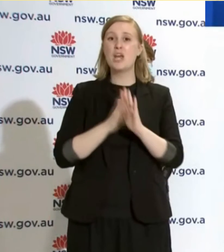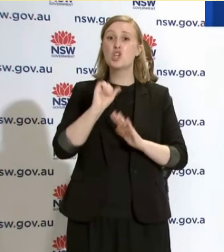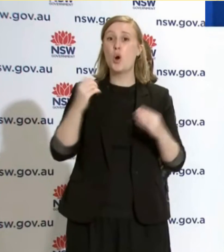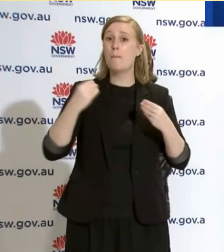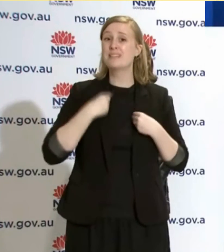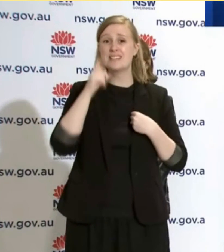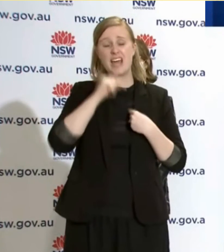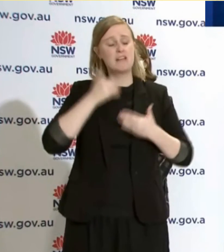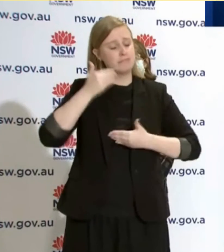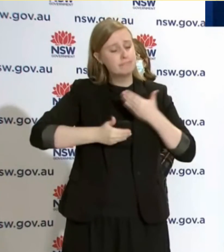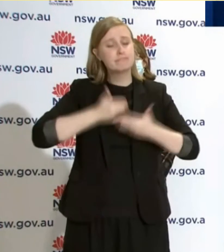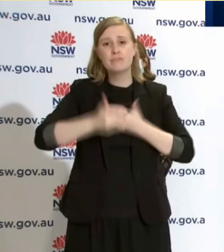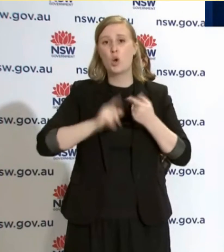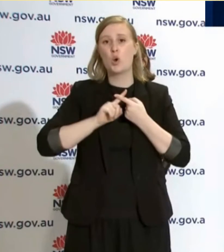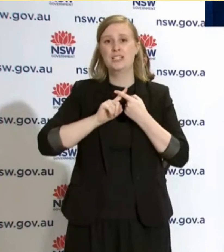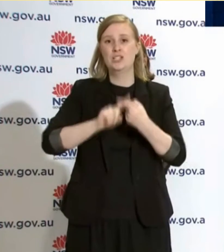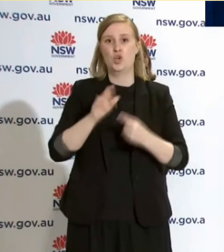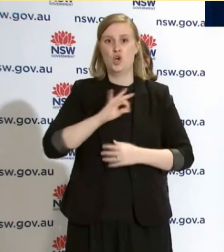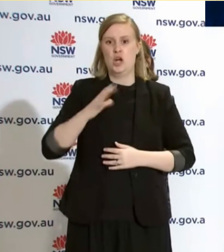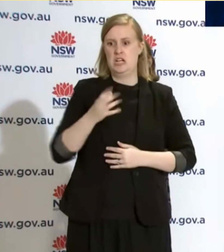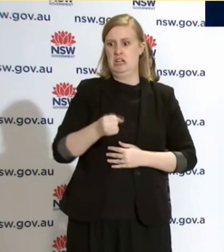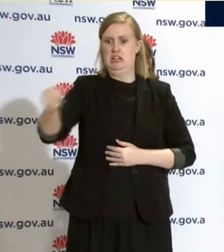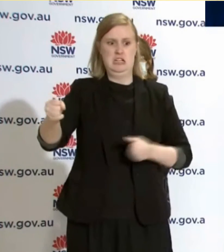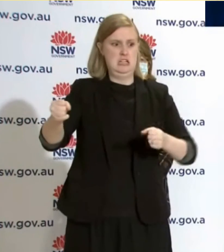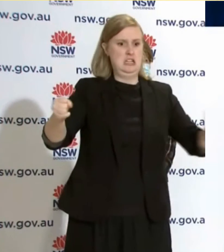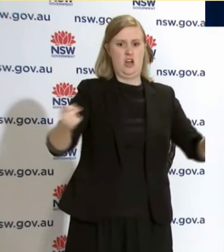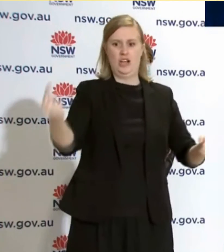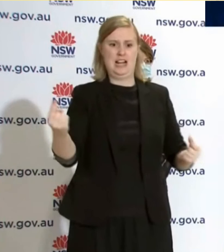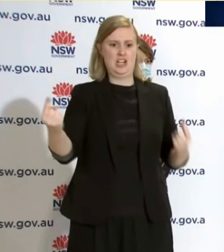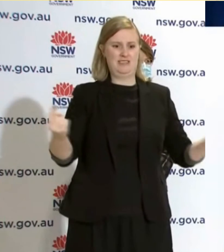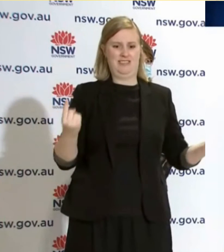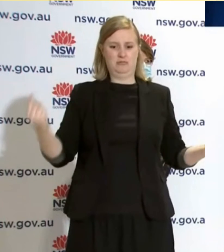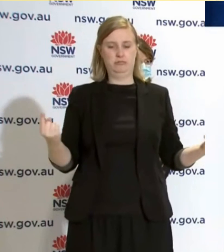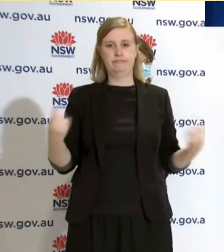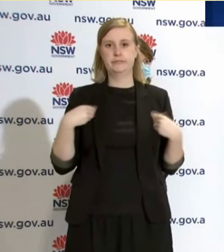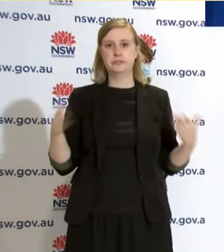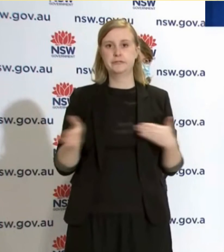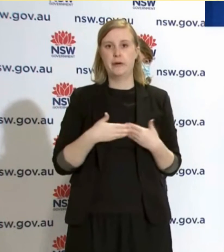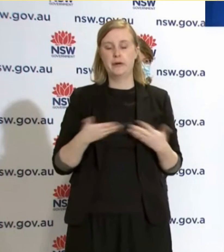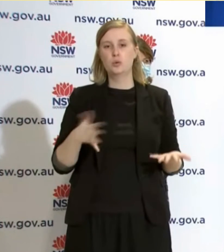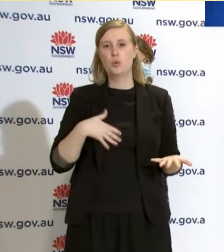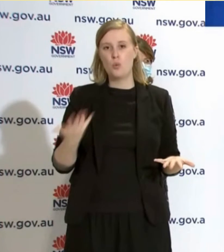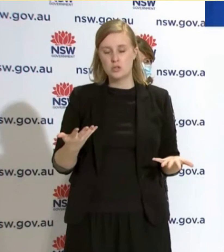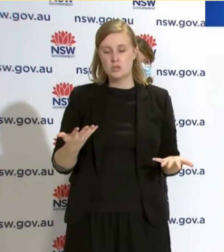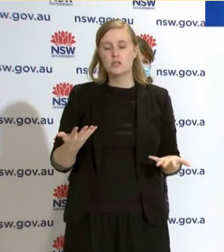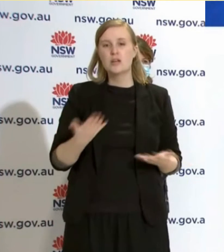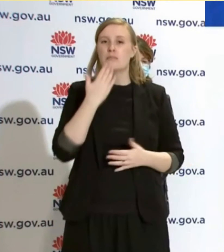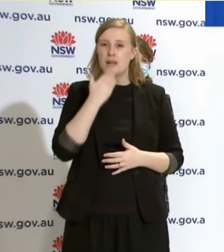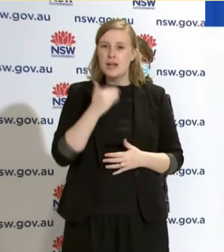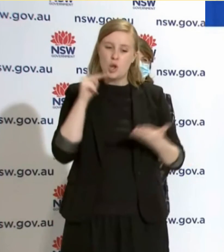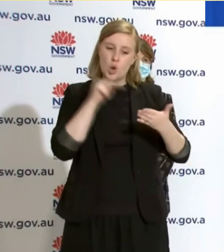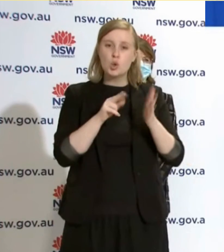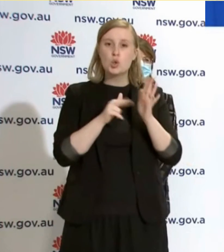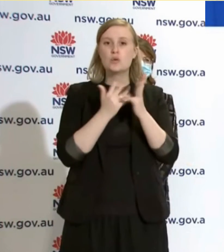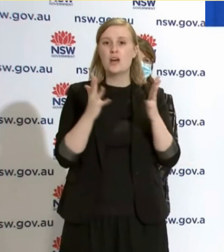infected. And urge every one of those to go onto that New South Wales gov website that Ms Pearce talked